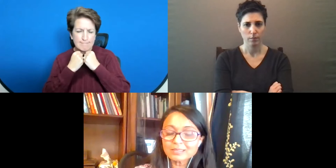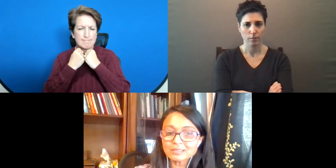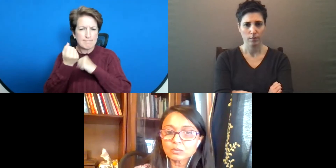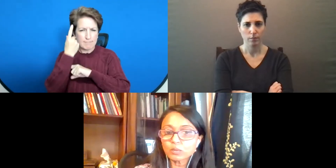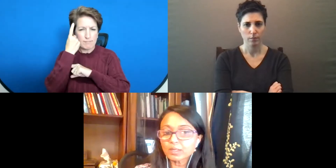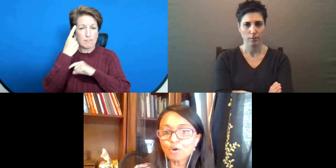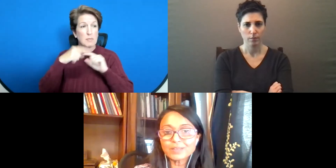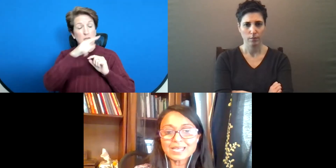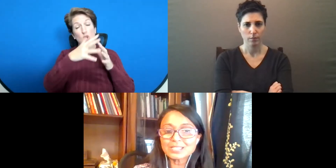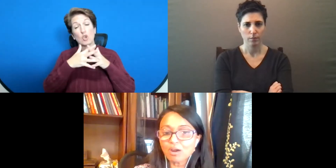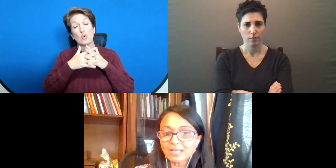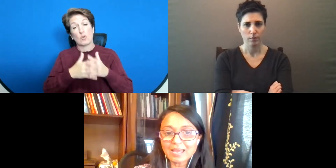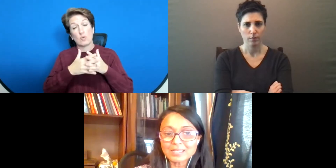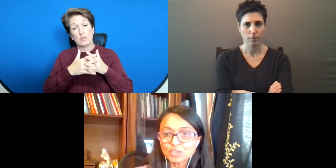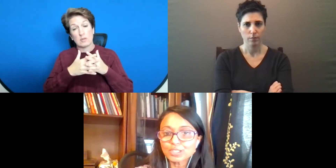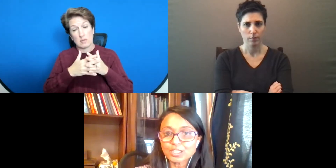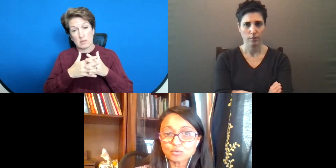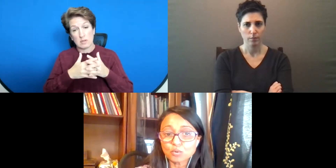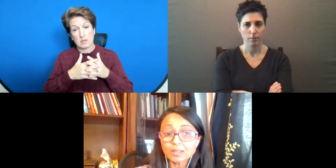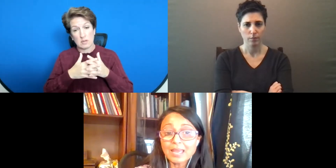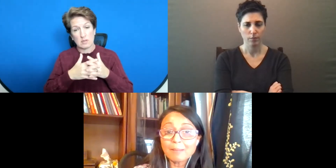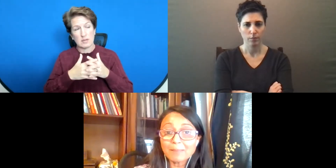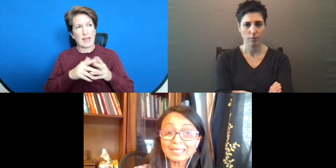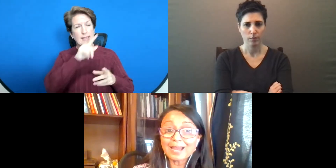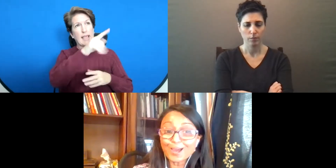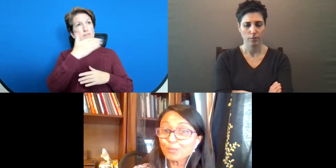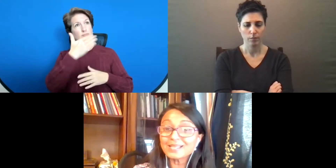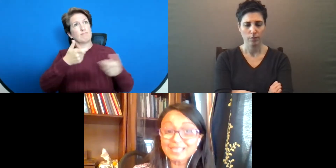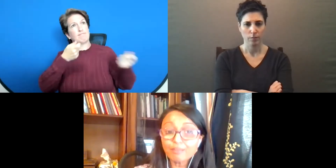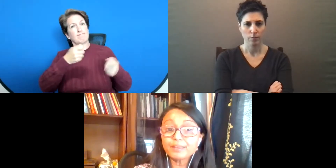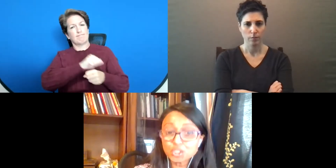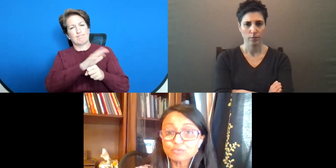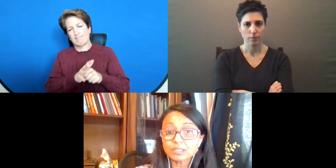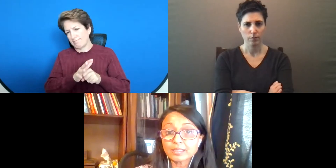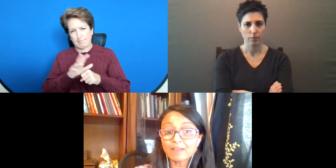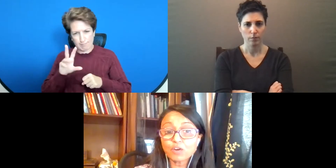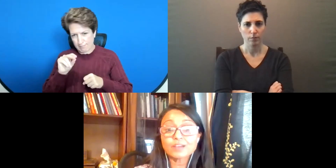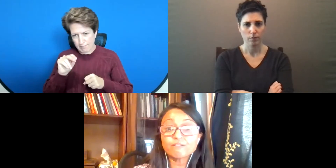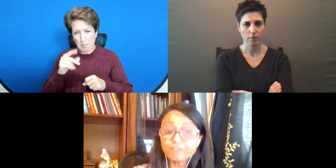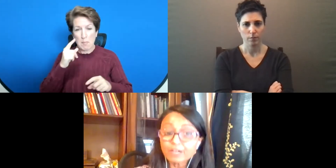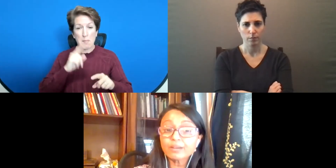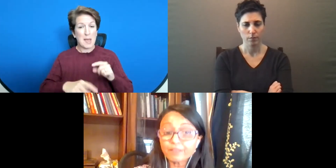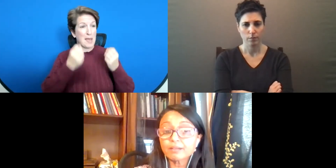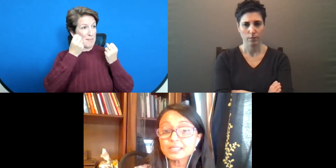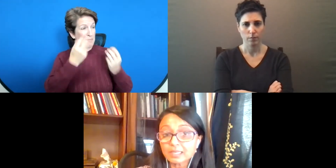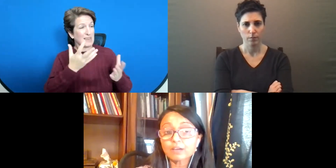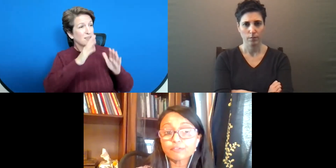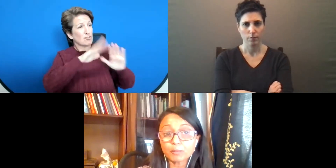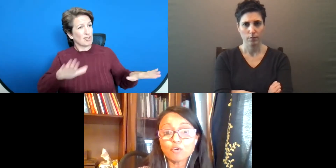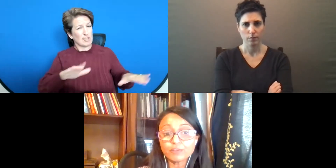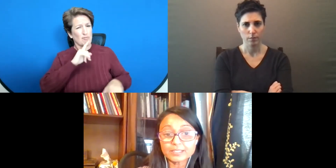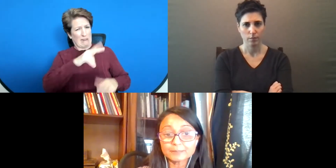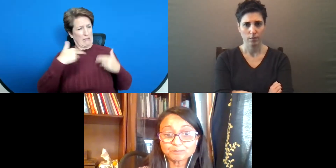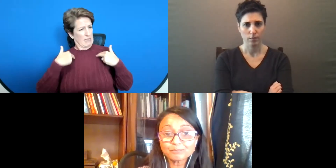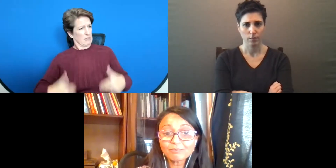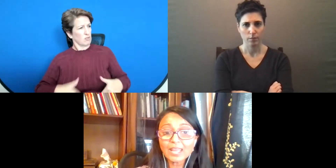the US, where COVID has not had as good control, many otherwise healthy children have gotten very, very sick